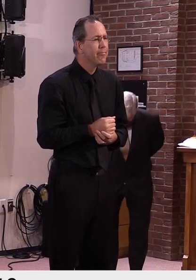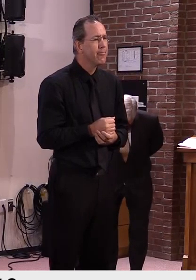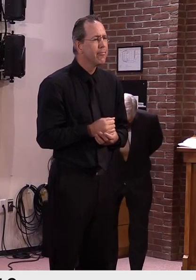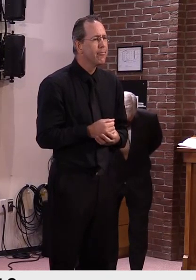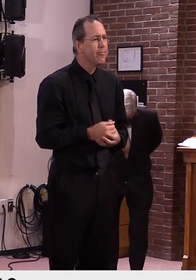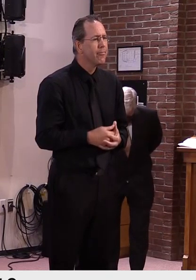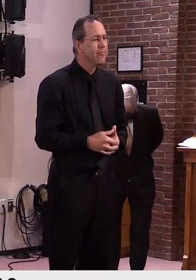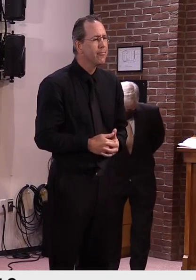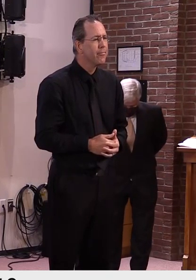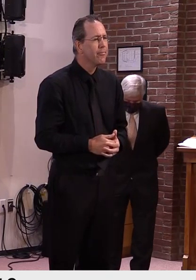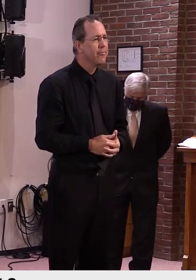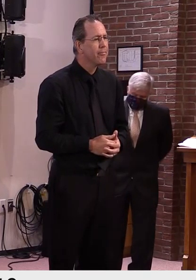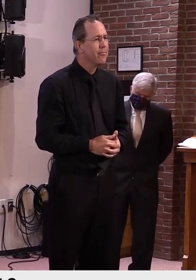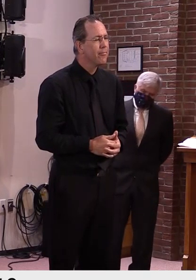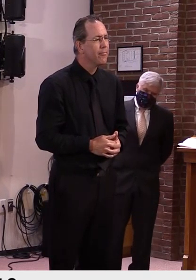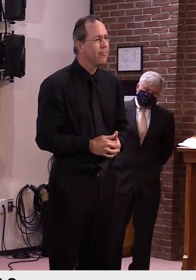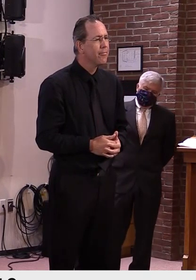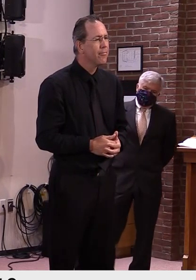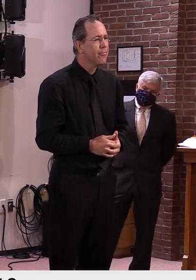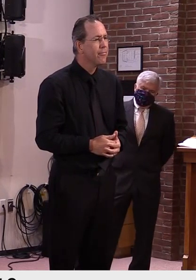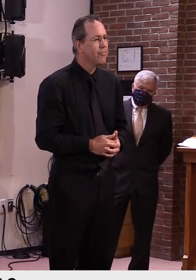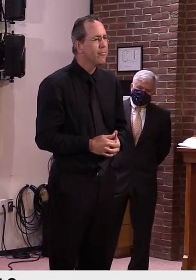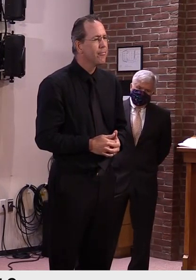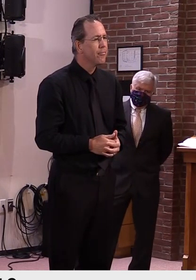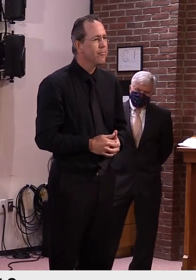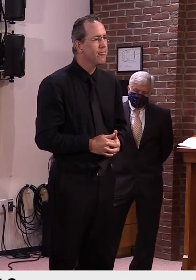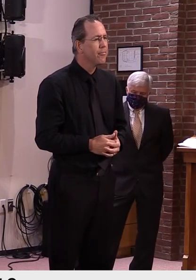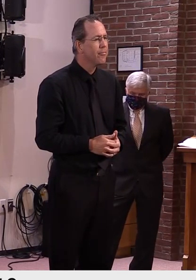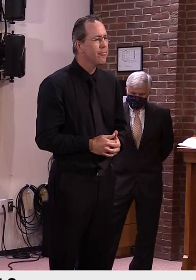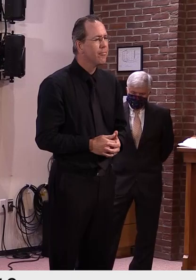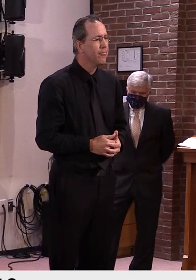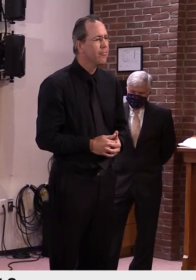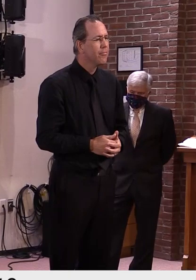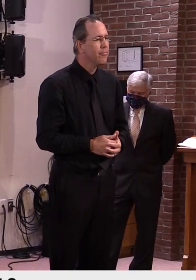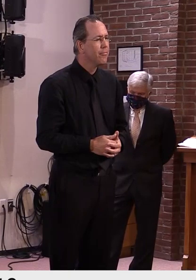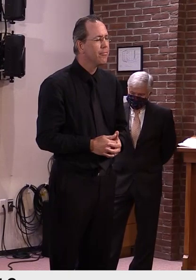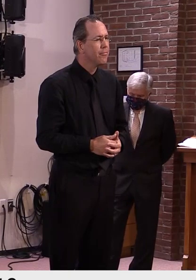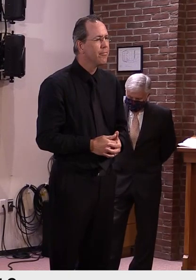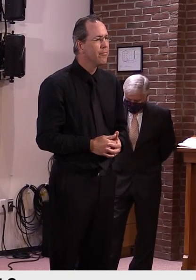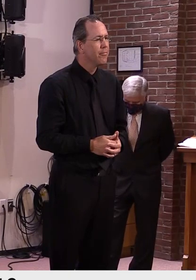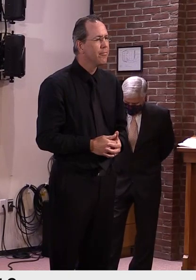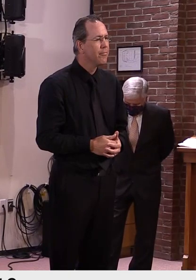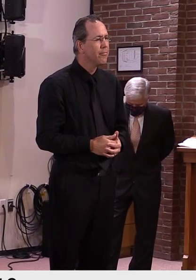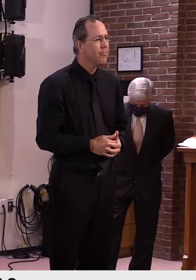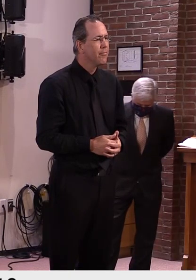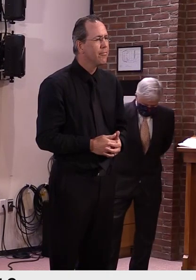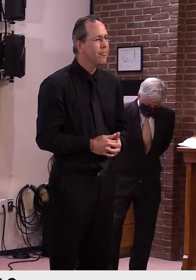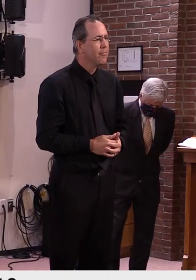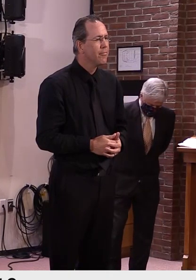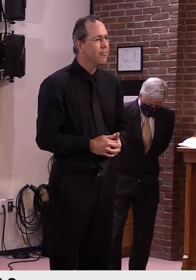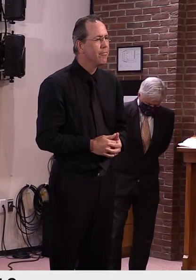reasons for that is what we're seeing right here in these press conferences, where we get a steady supply